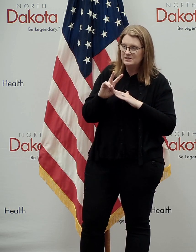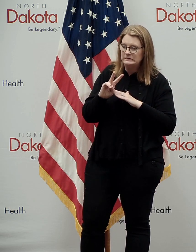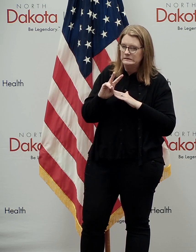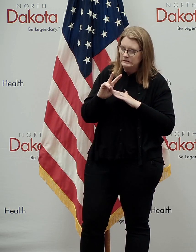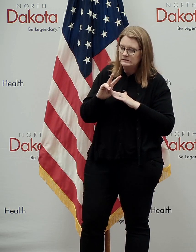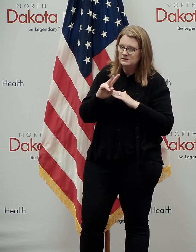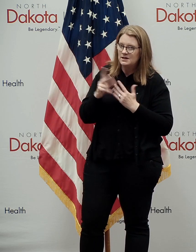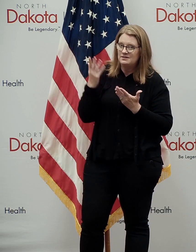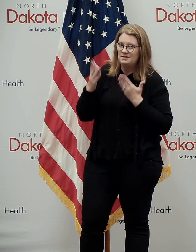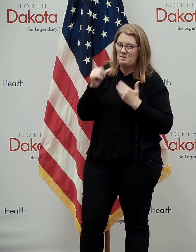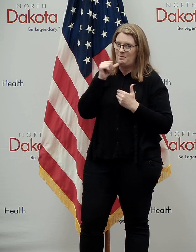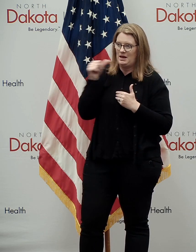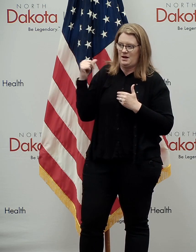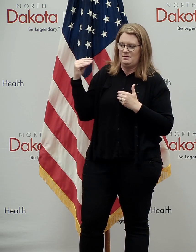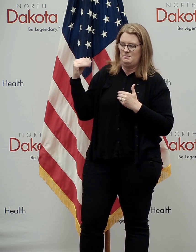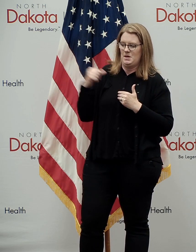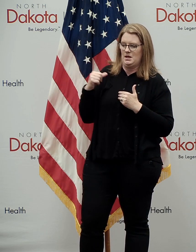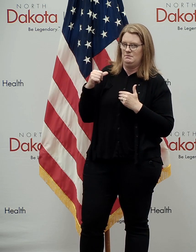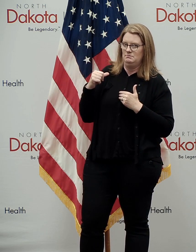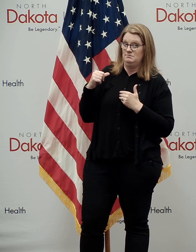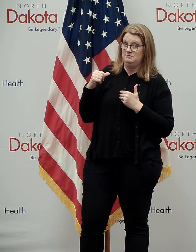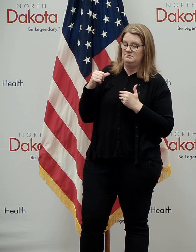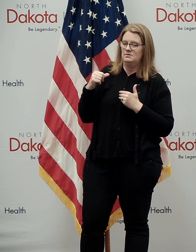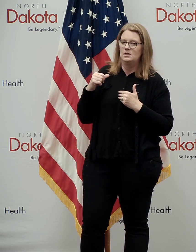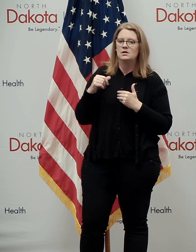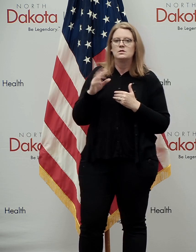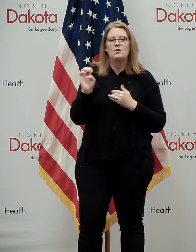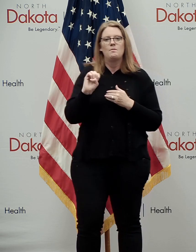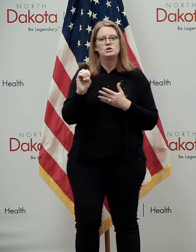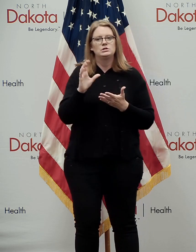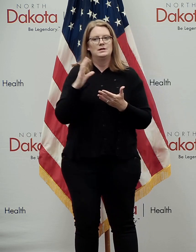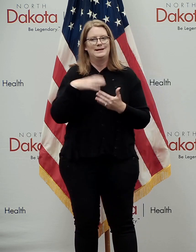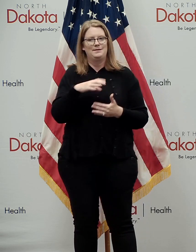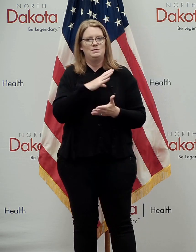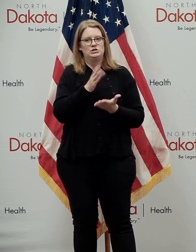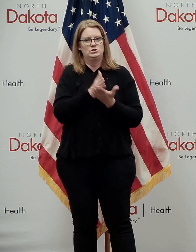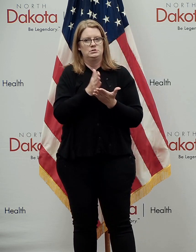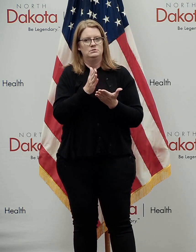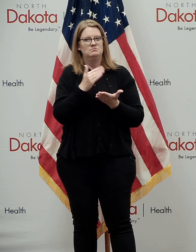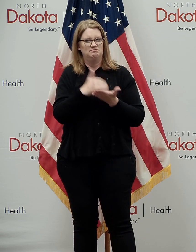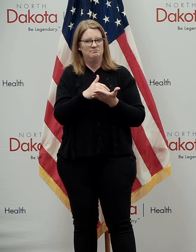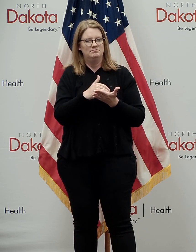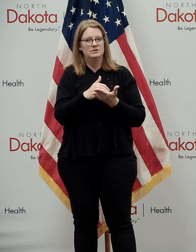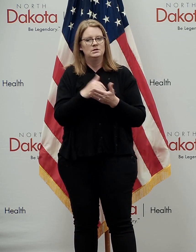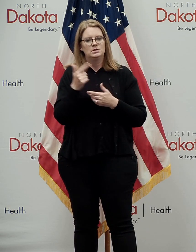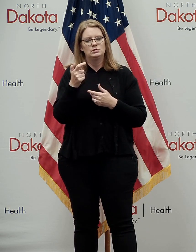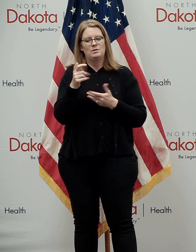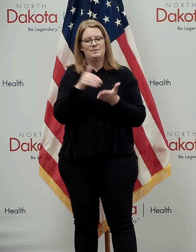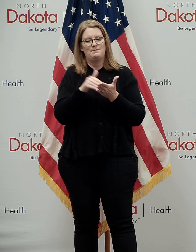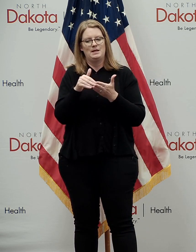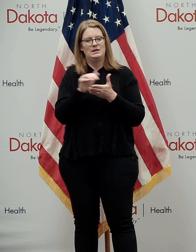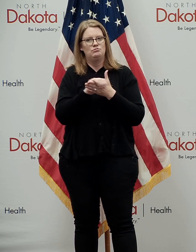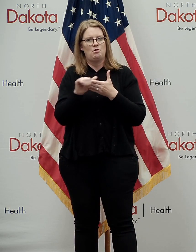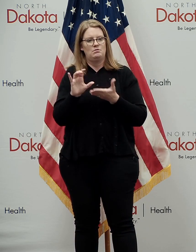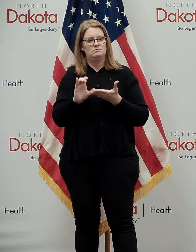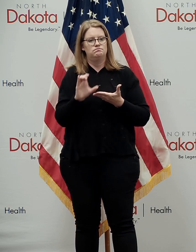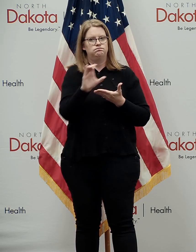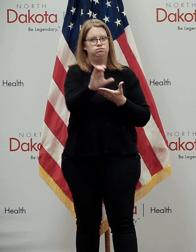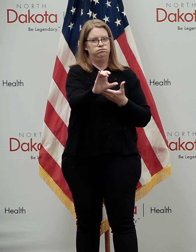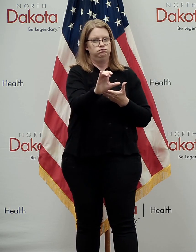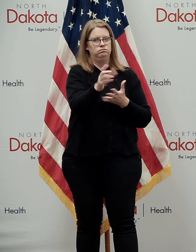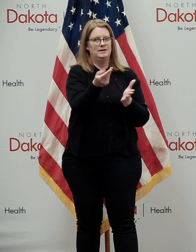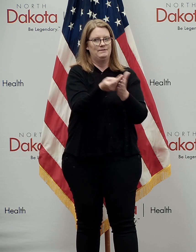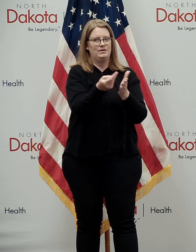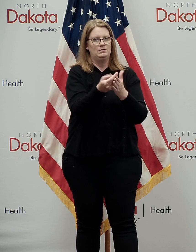conservatively that they may not do it at all. So through the Emergency Commission, we'd actually put in $21 million of funding, which